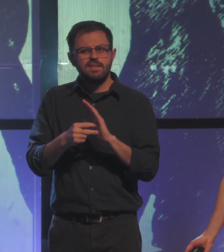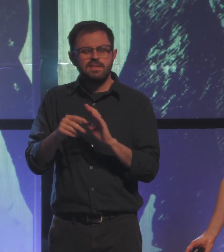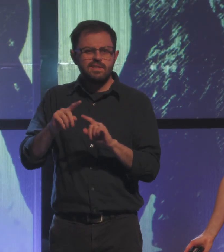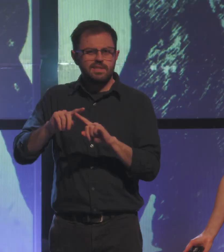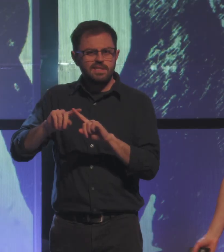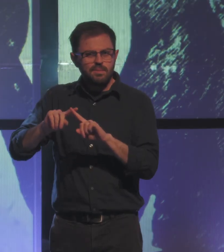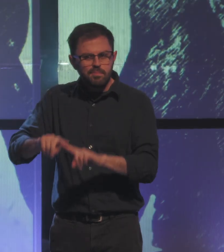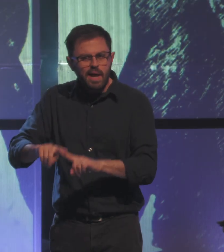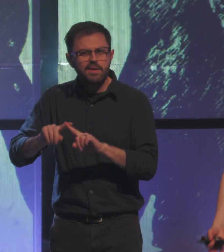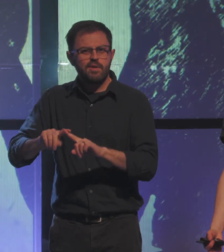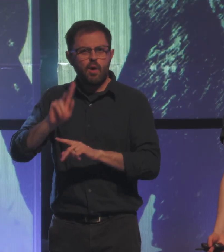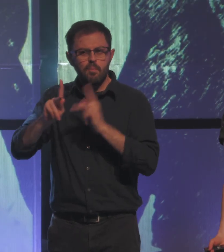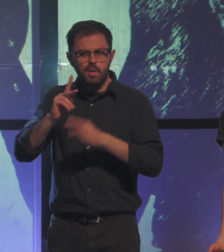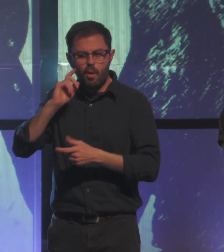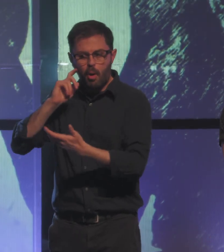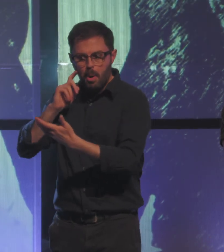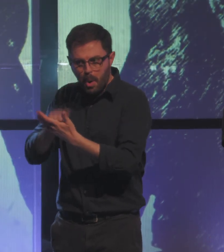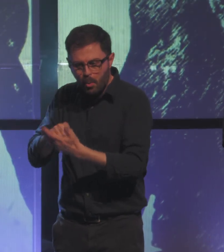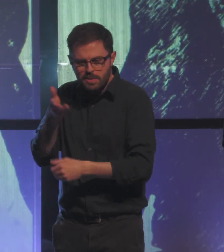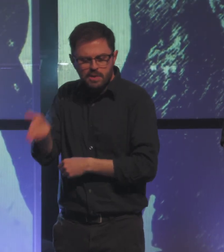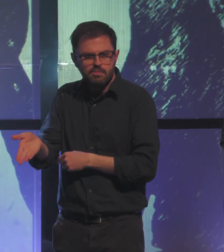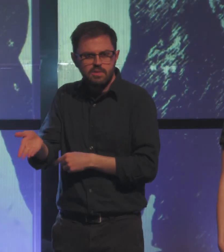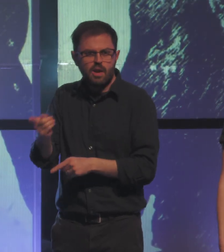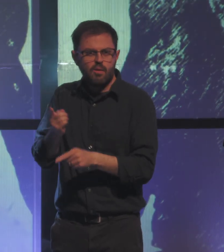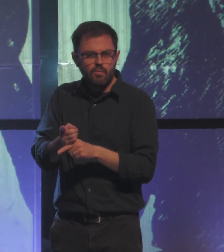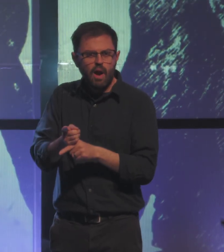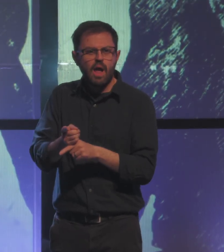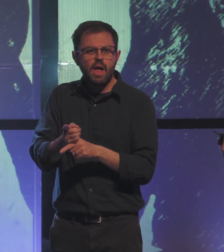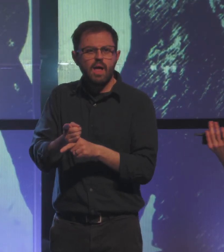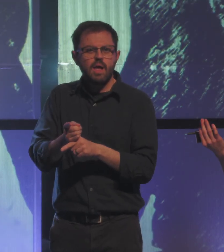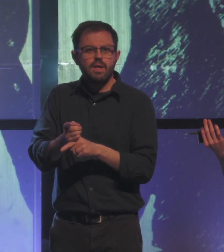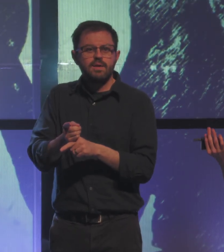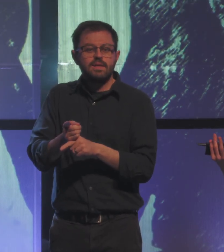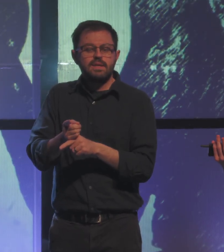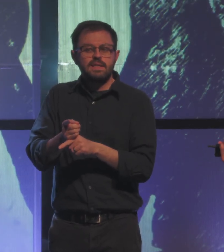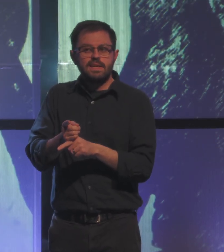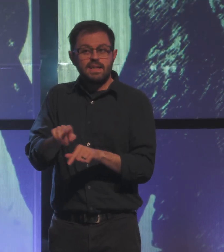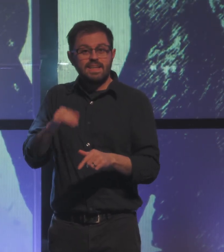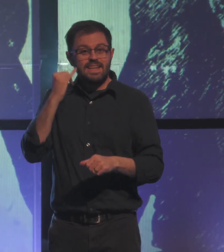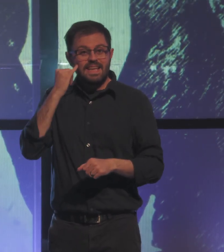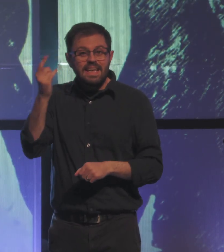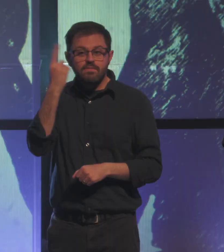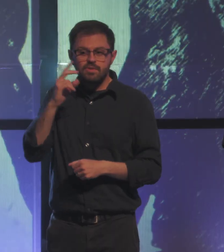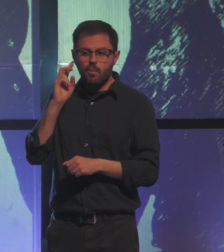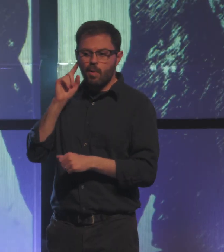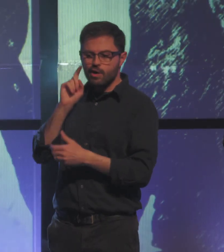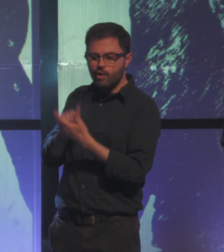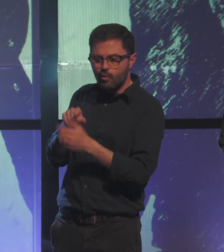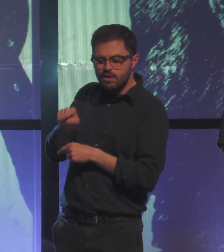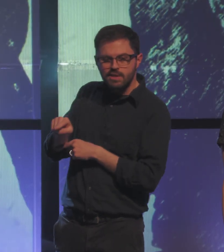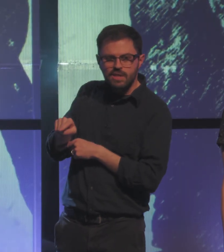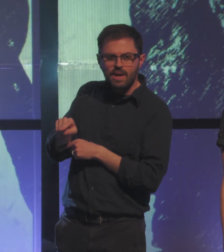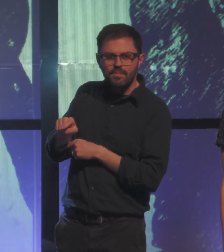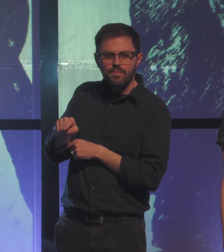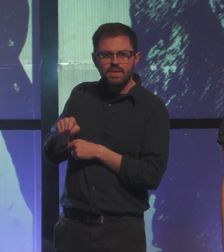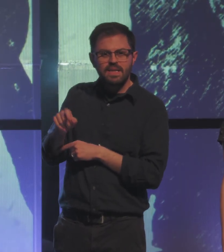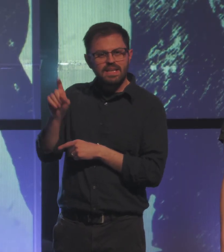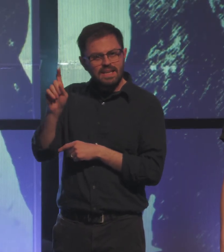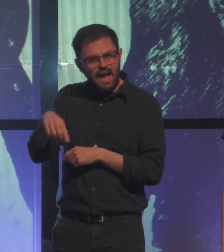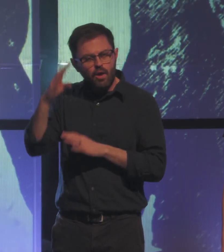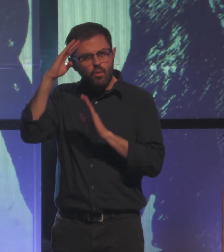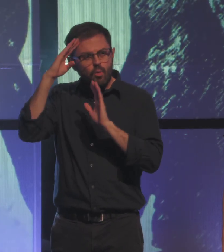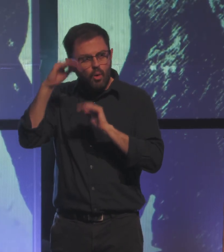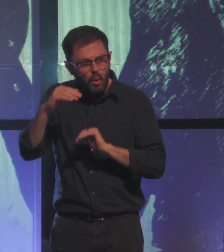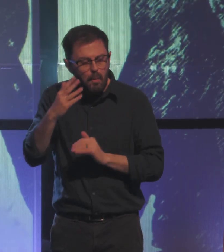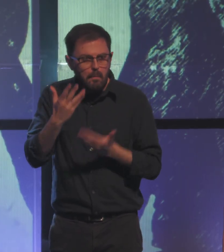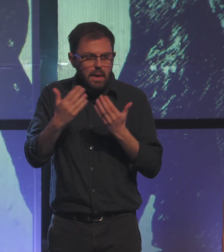him. He was reliant on people noticing him and then hoping that they might have some compassion on him as a